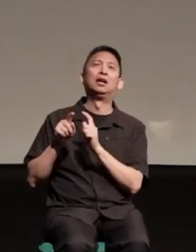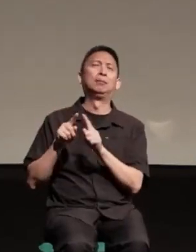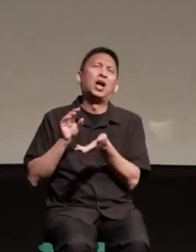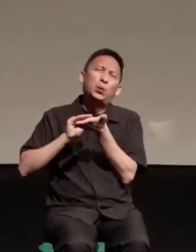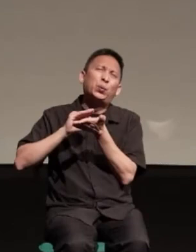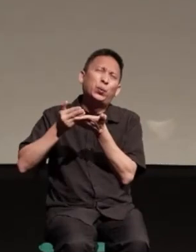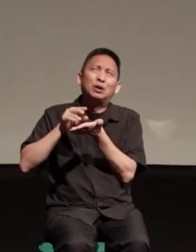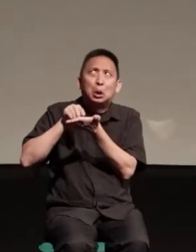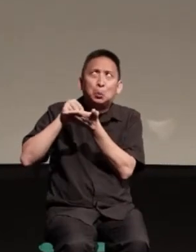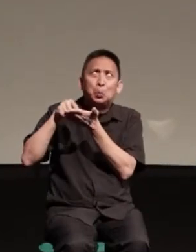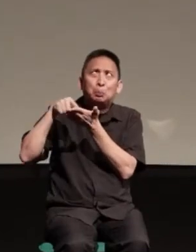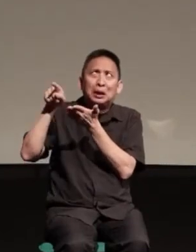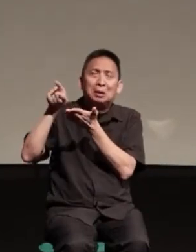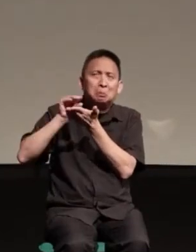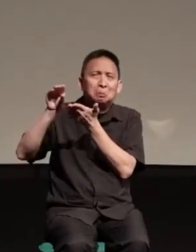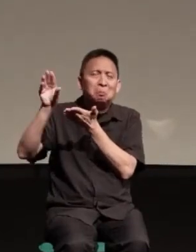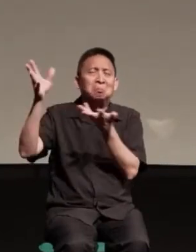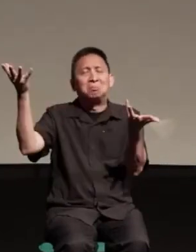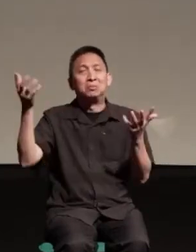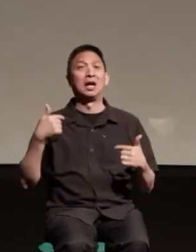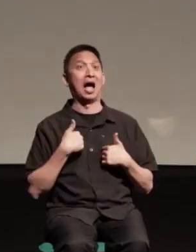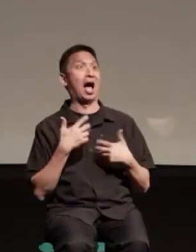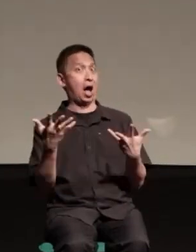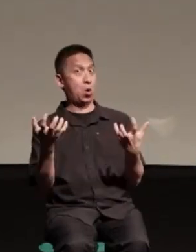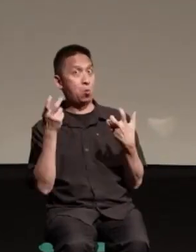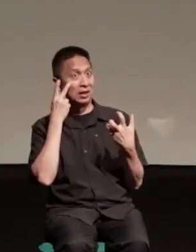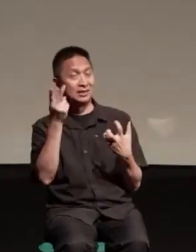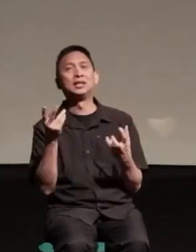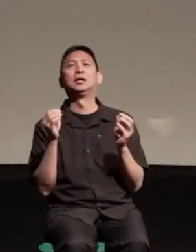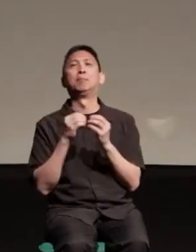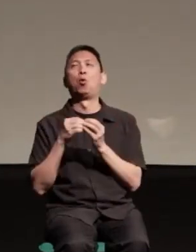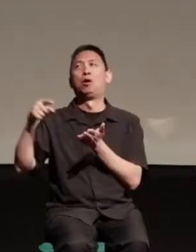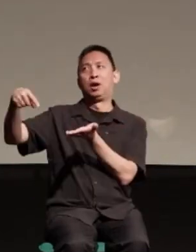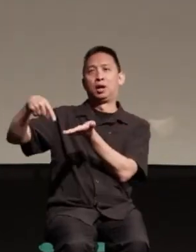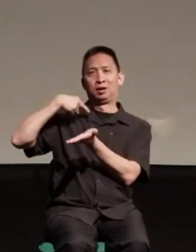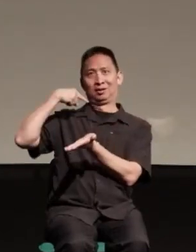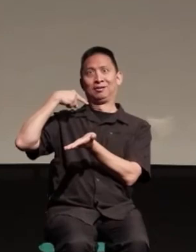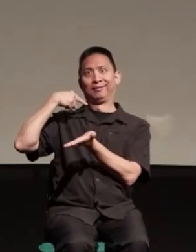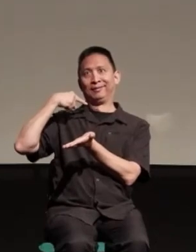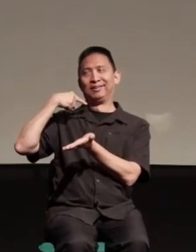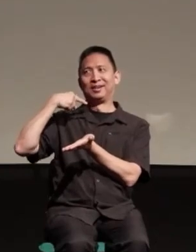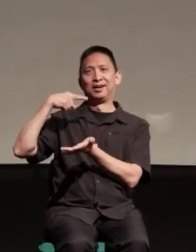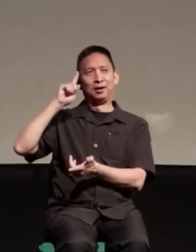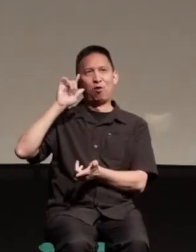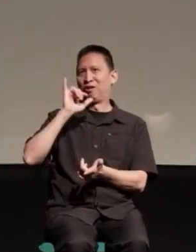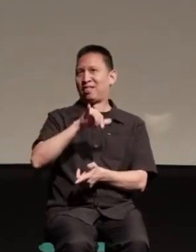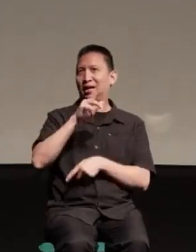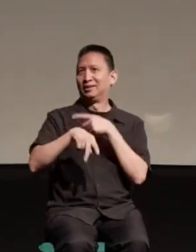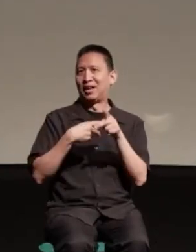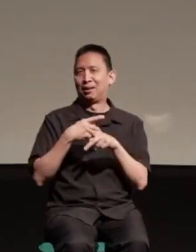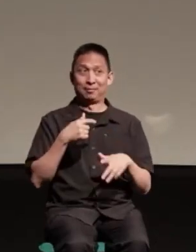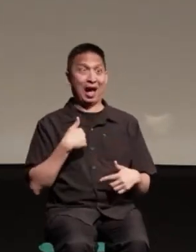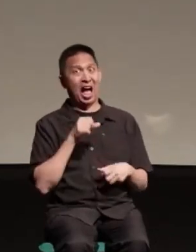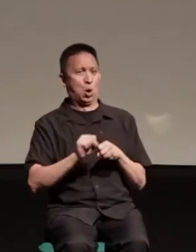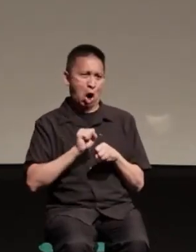But I would like to see more compensation, as anyone would, to things like that, because I did a lot of